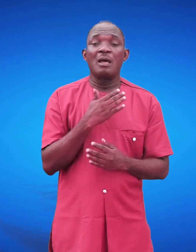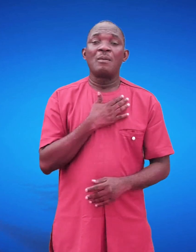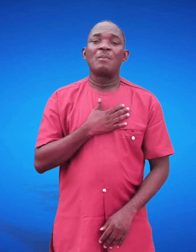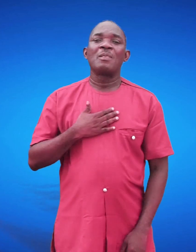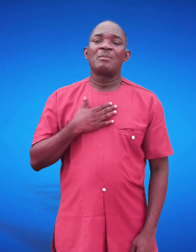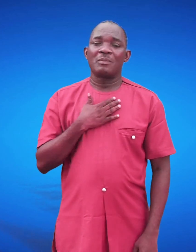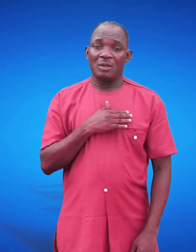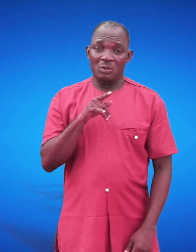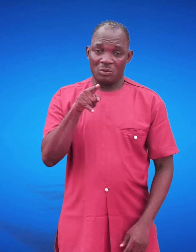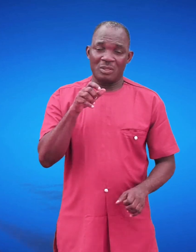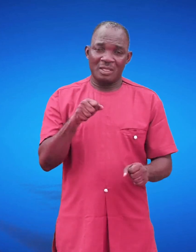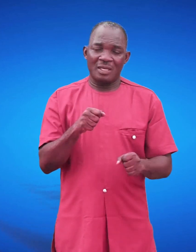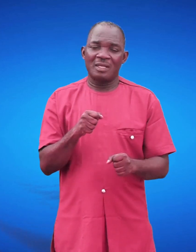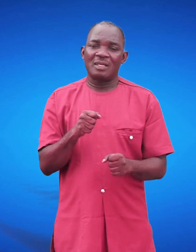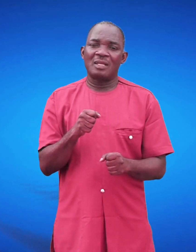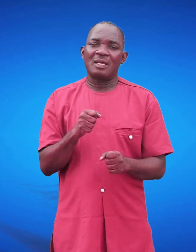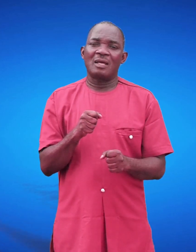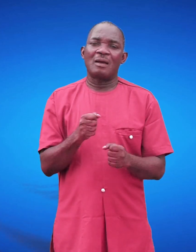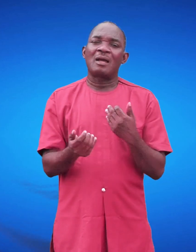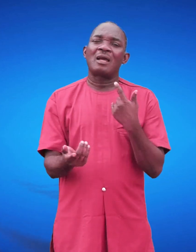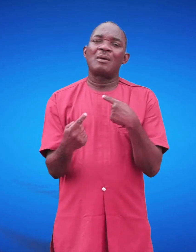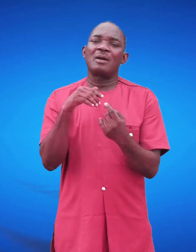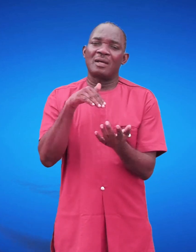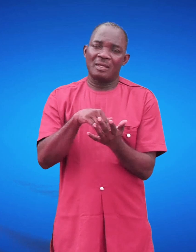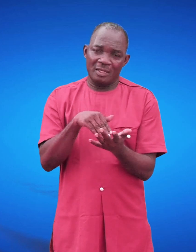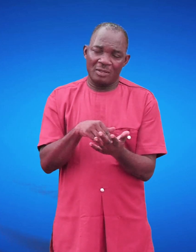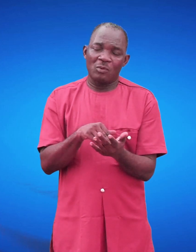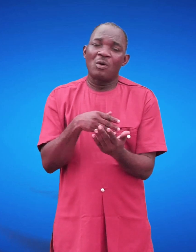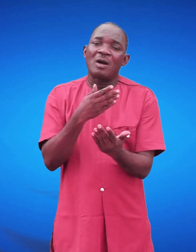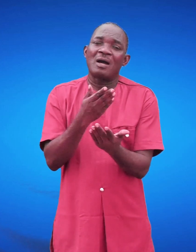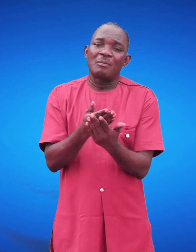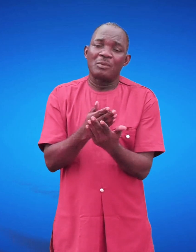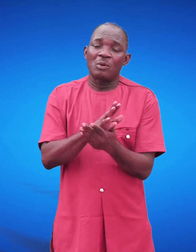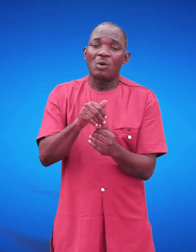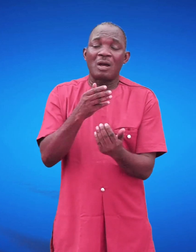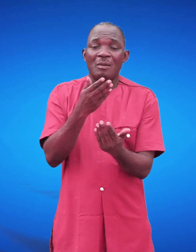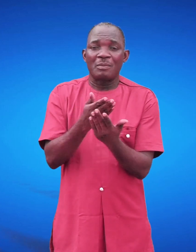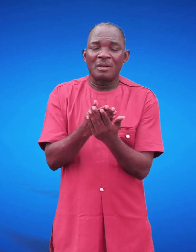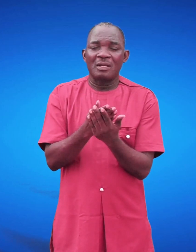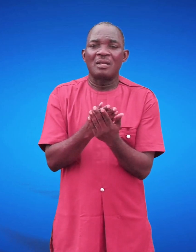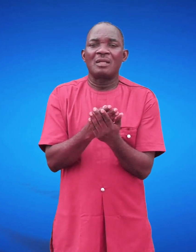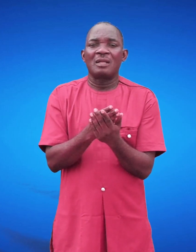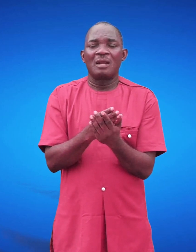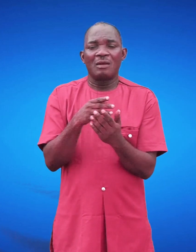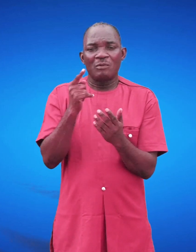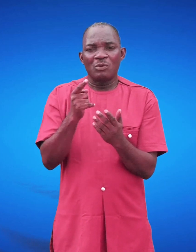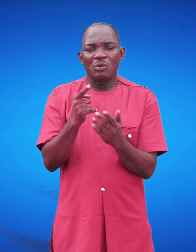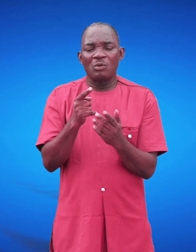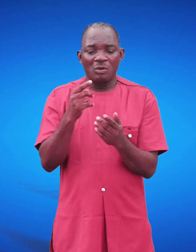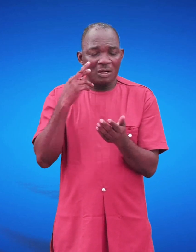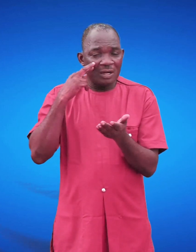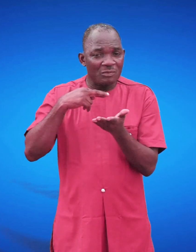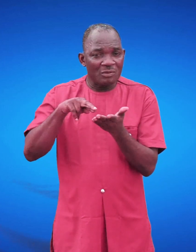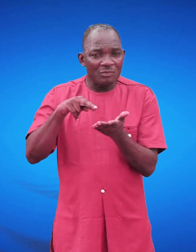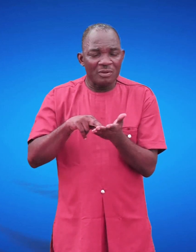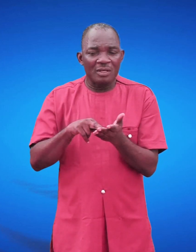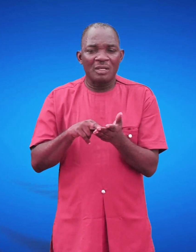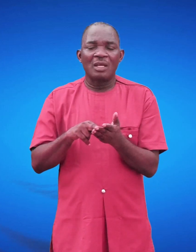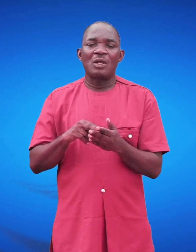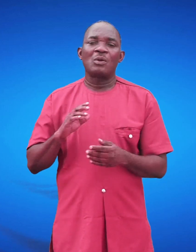you can appeal. All appeals shall be subjected to a review taking into